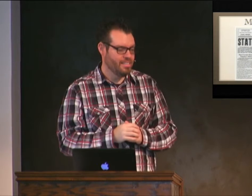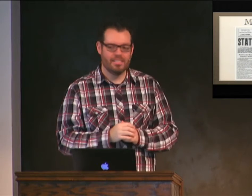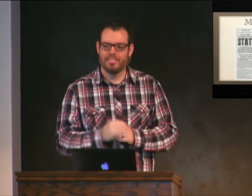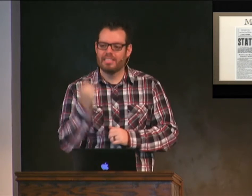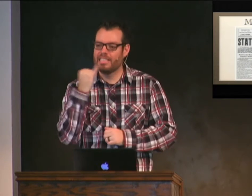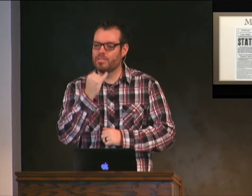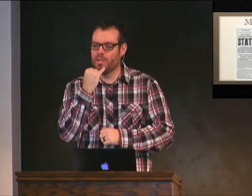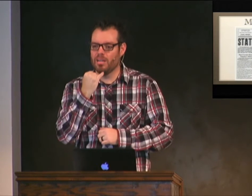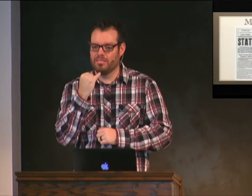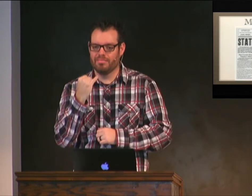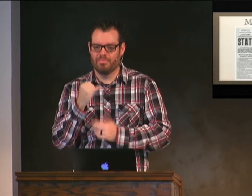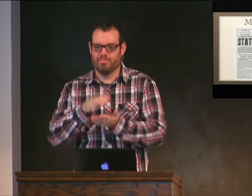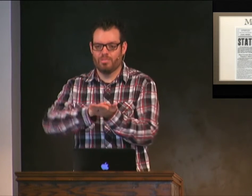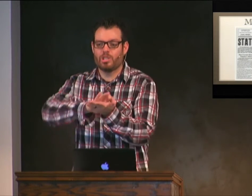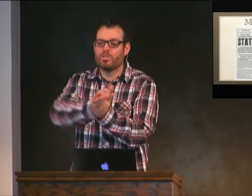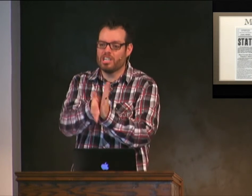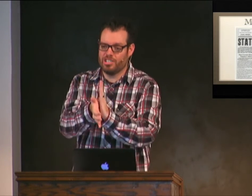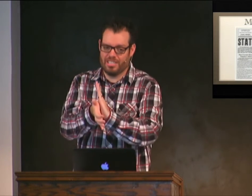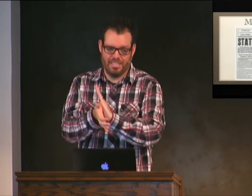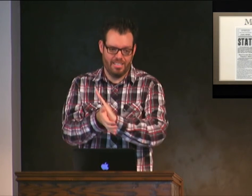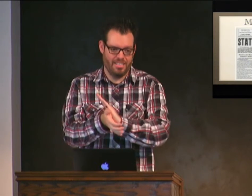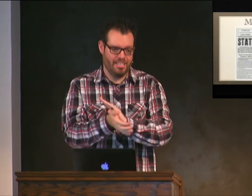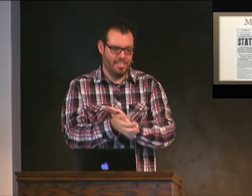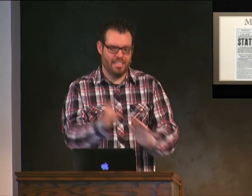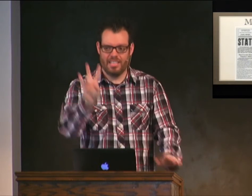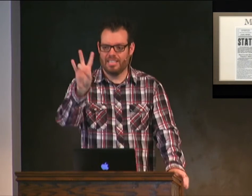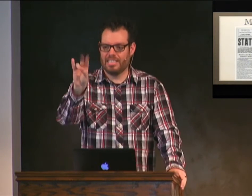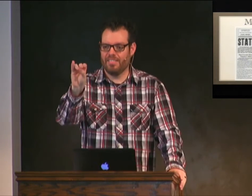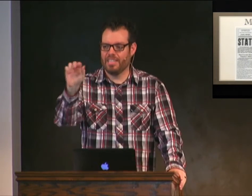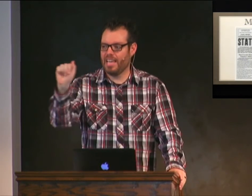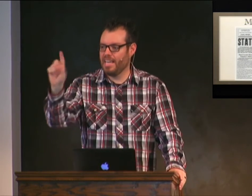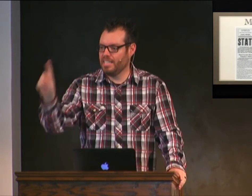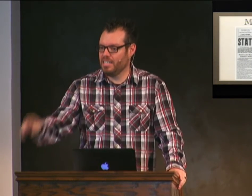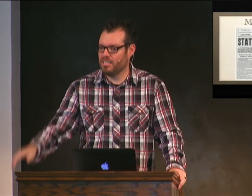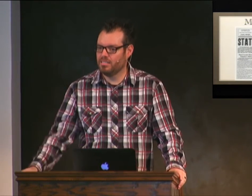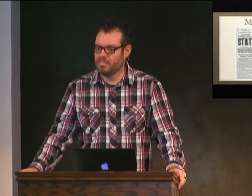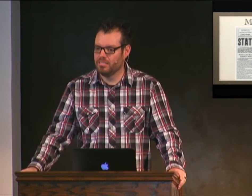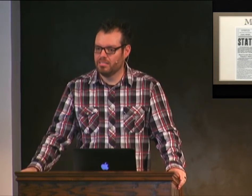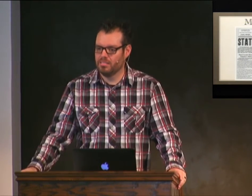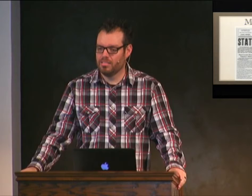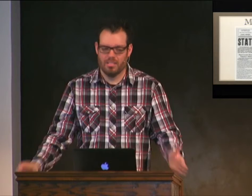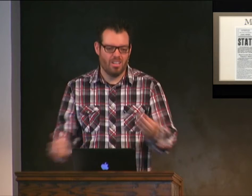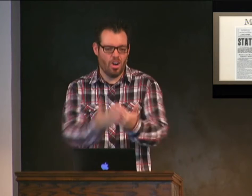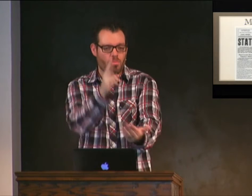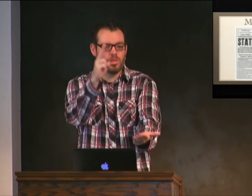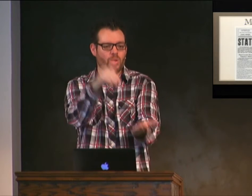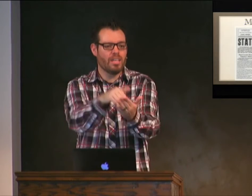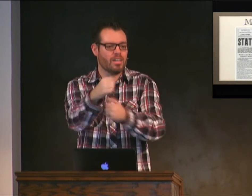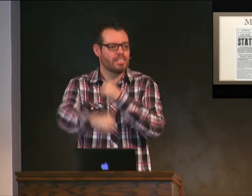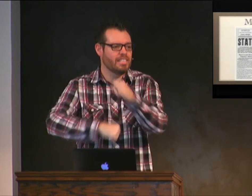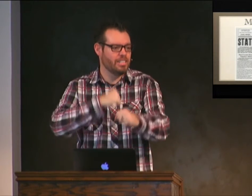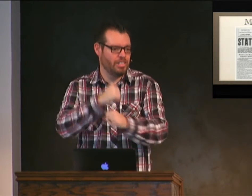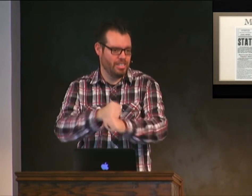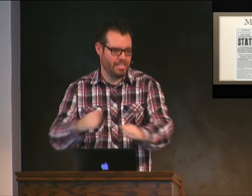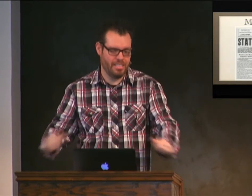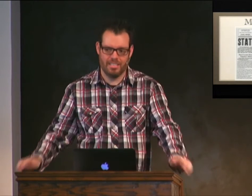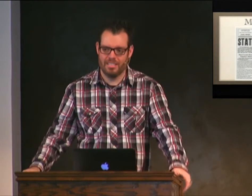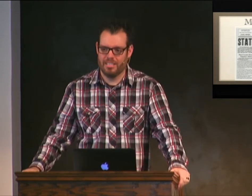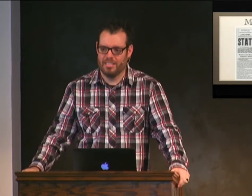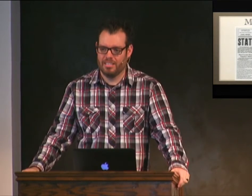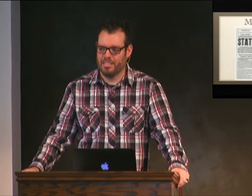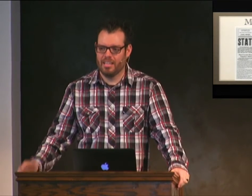Jesus, Israel was crushed in 70 AD. Almost 2,000